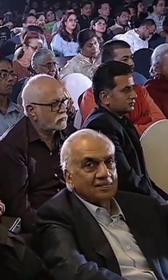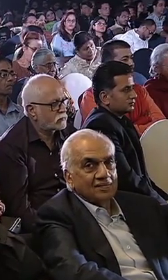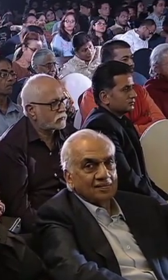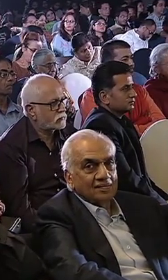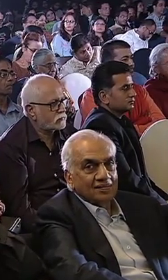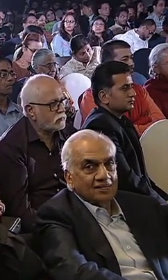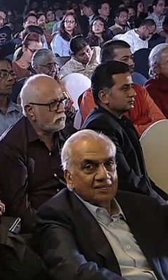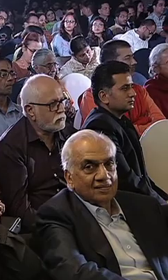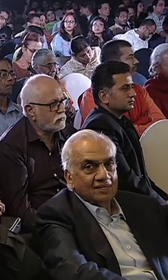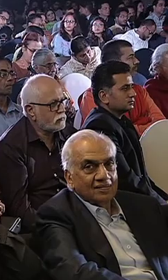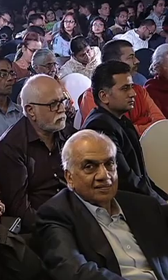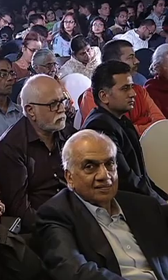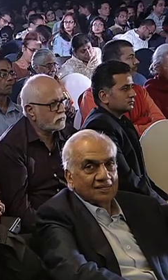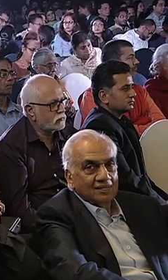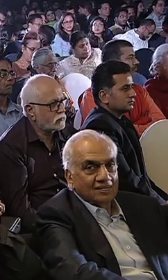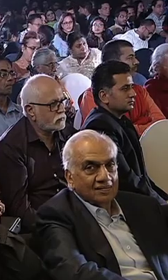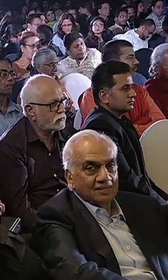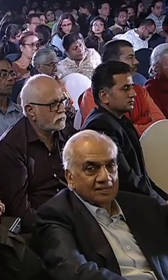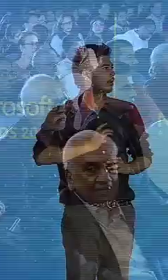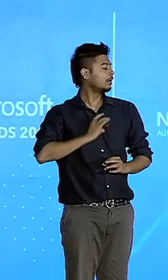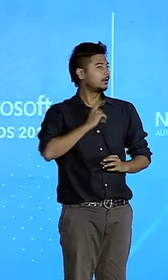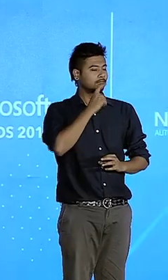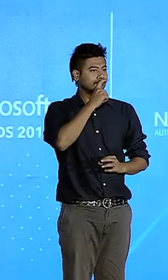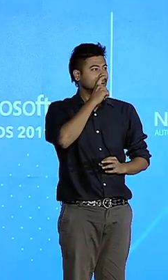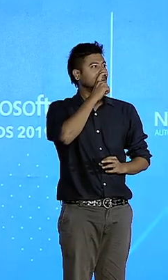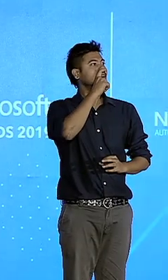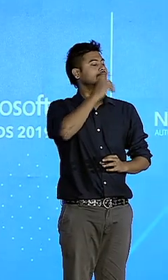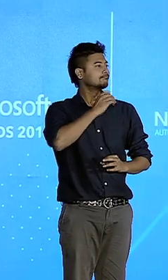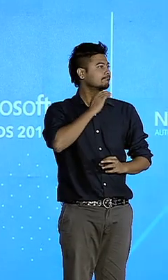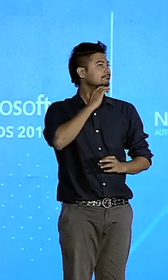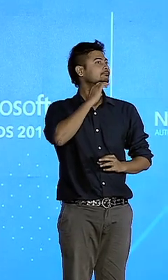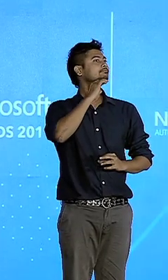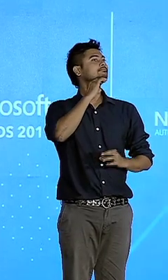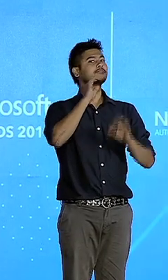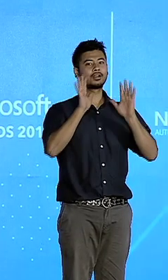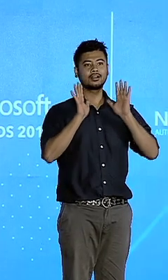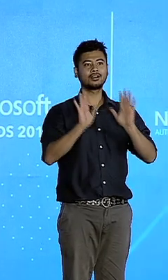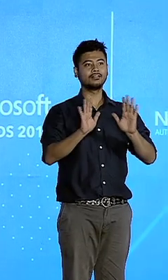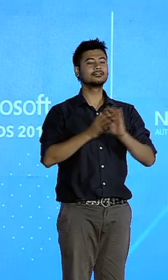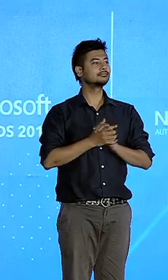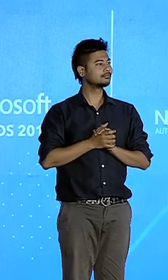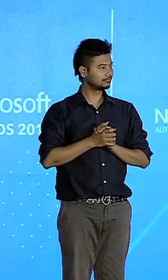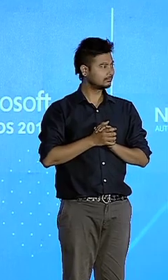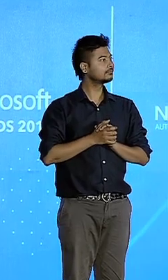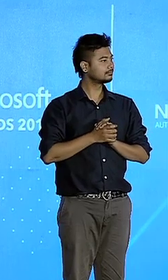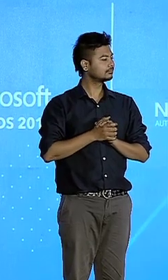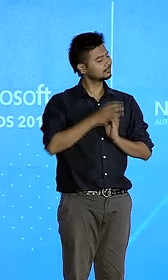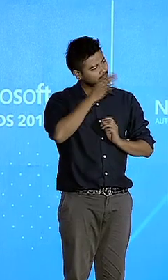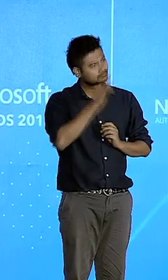work, really truly unique work that is being done by several institutions,